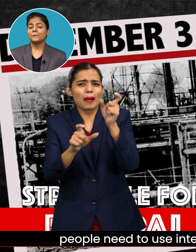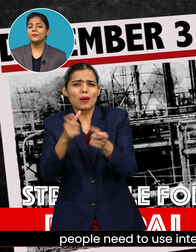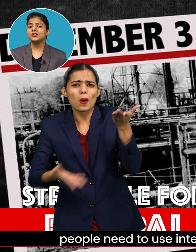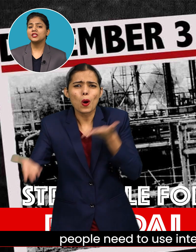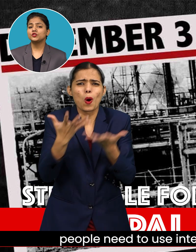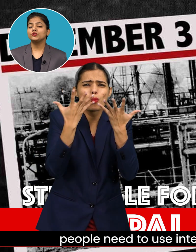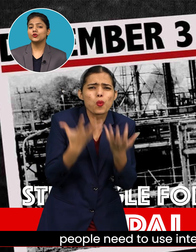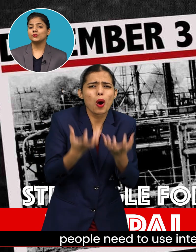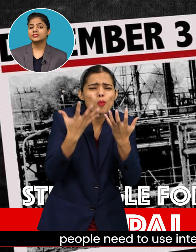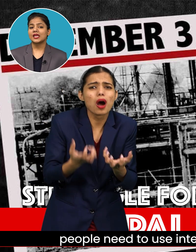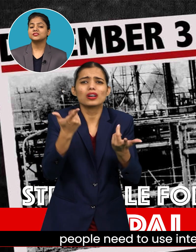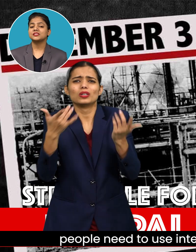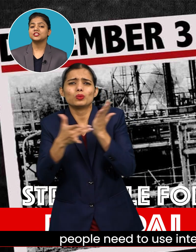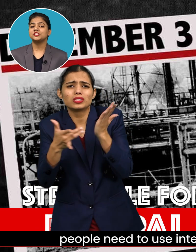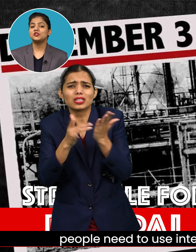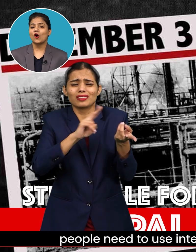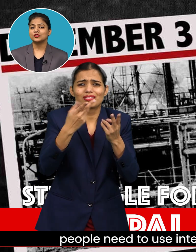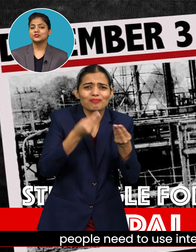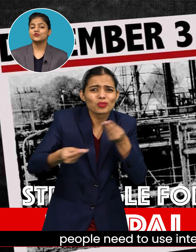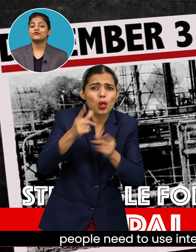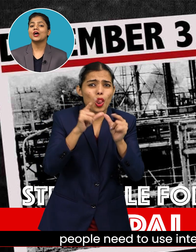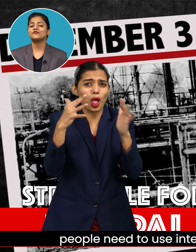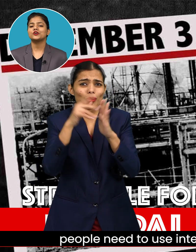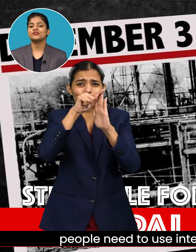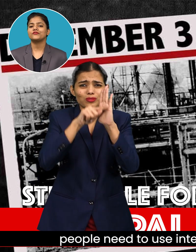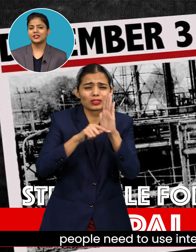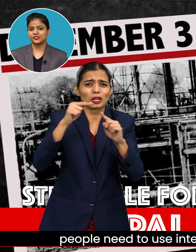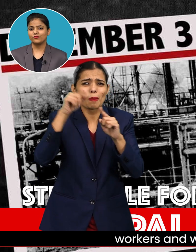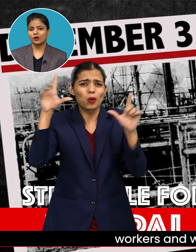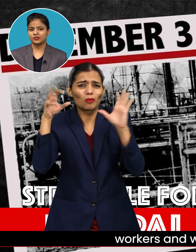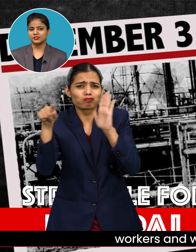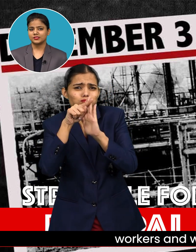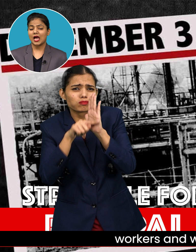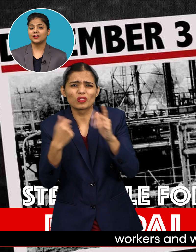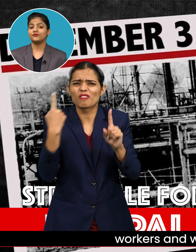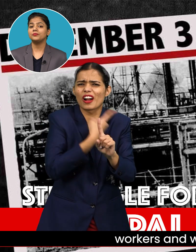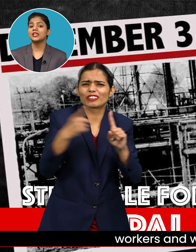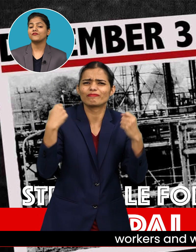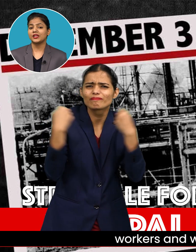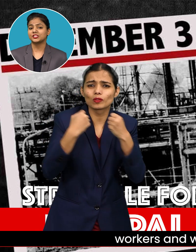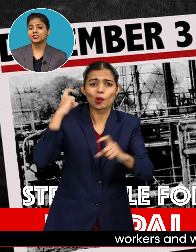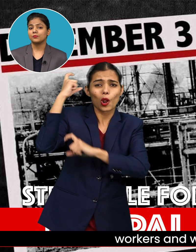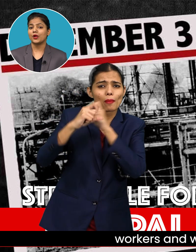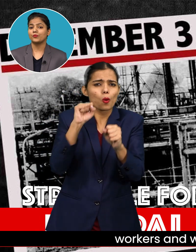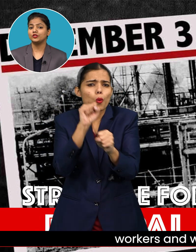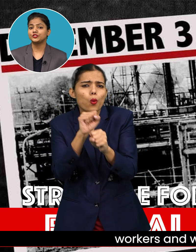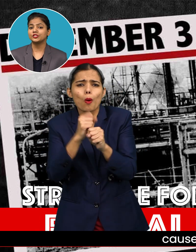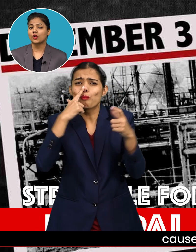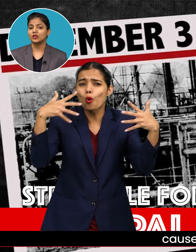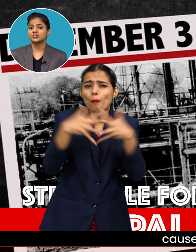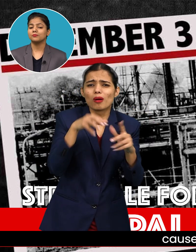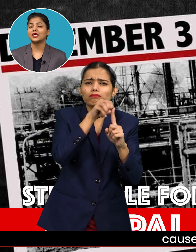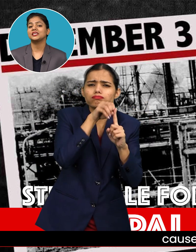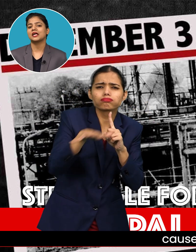Hence, people need to use international laws to fight for the factory workers and women affected by